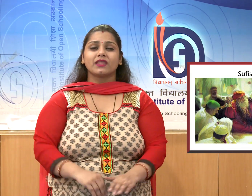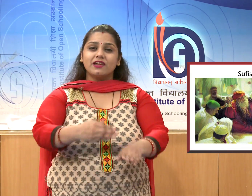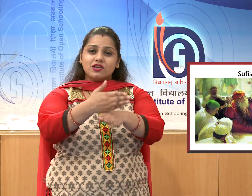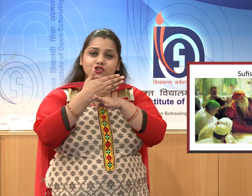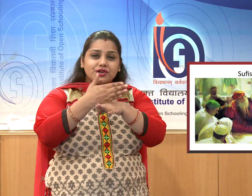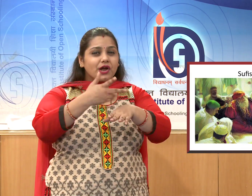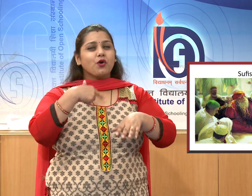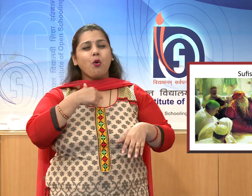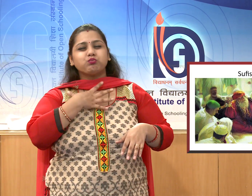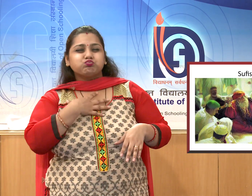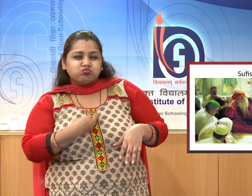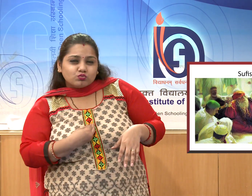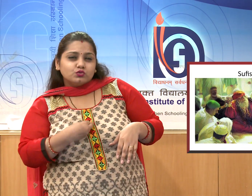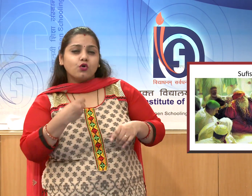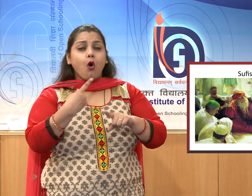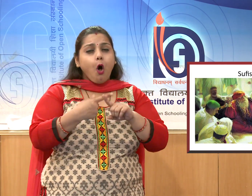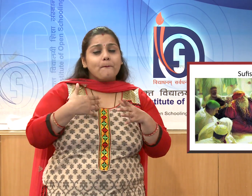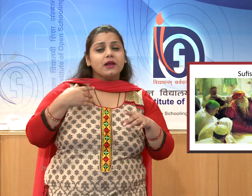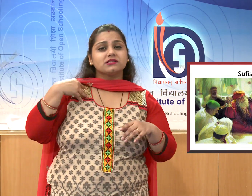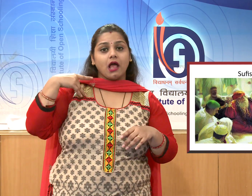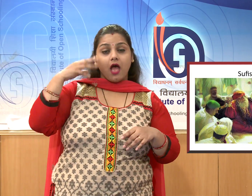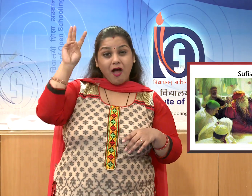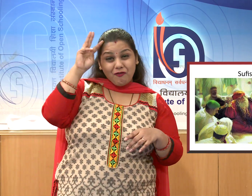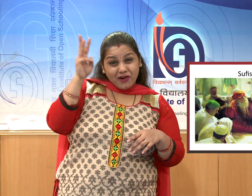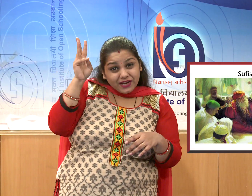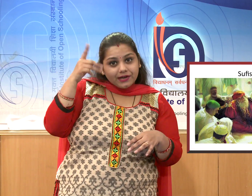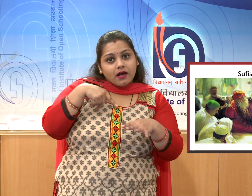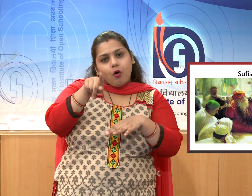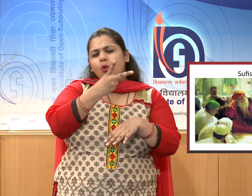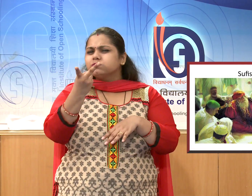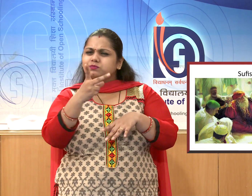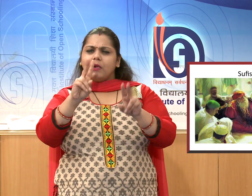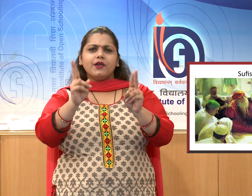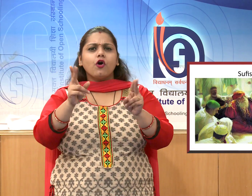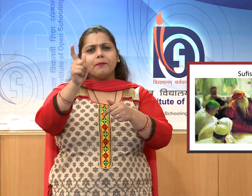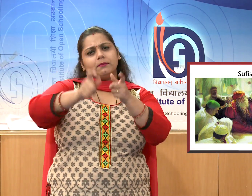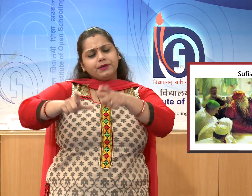shared the sorrows and anxieties of the common masses.